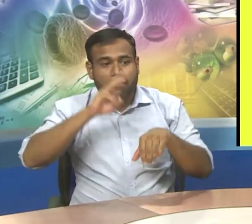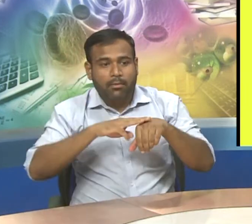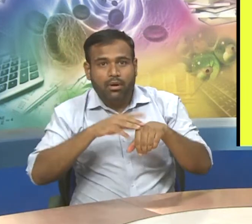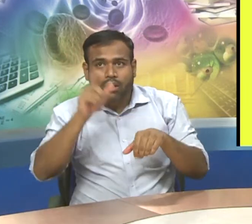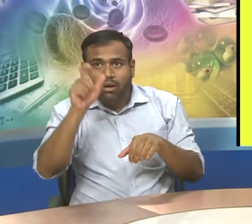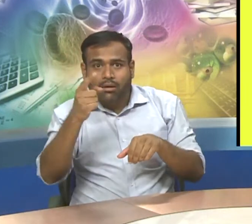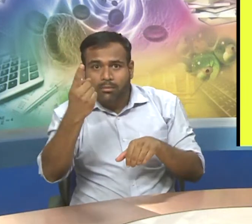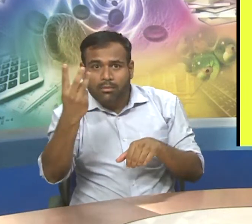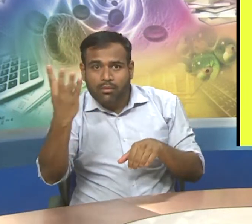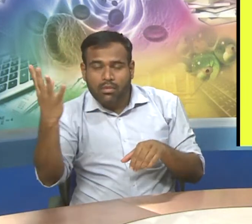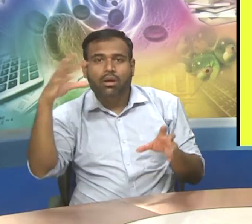European ancestry.